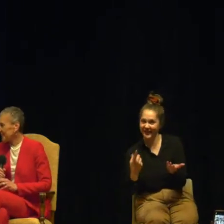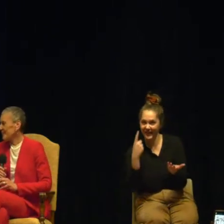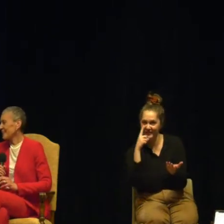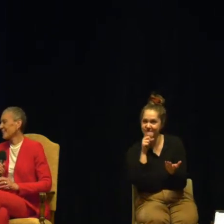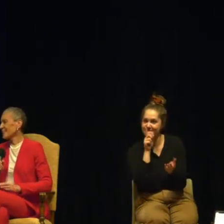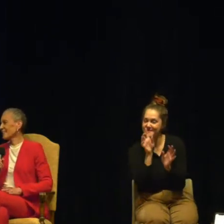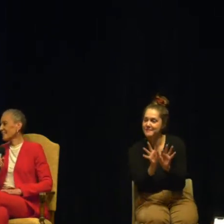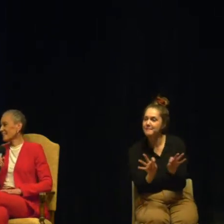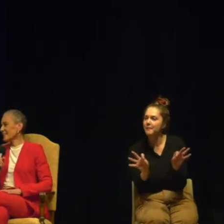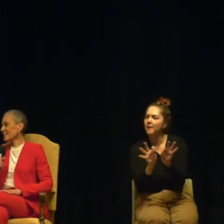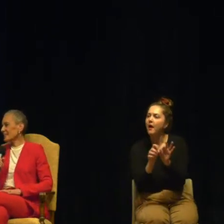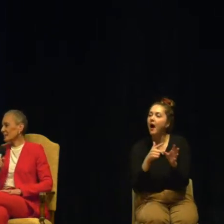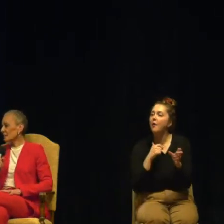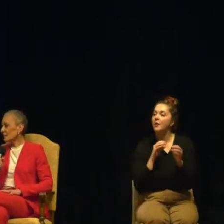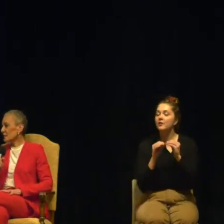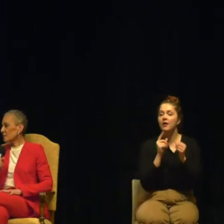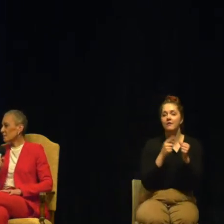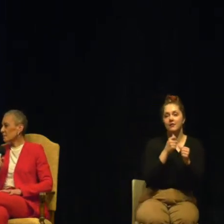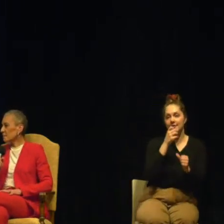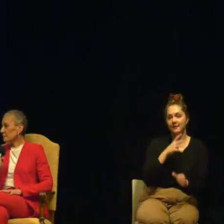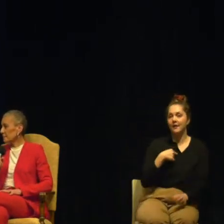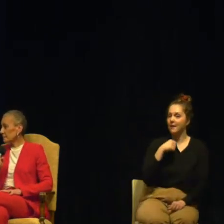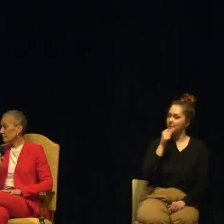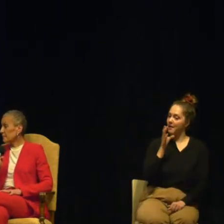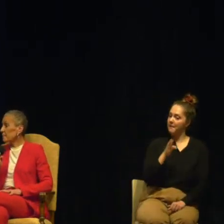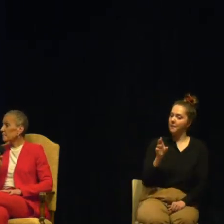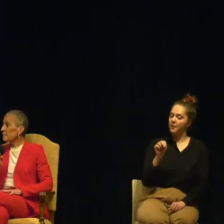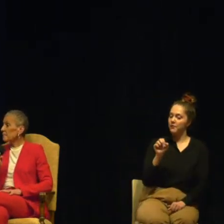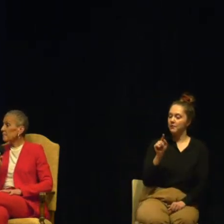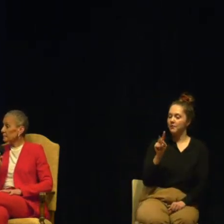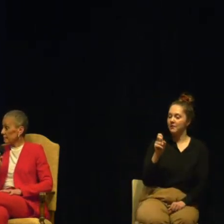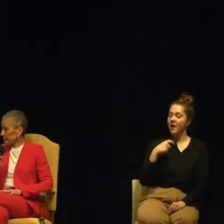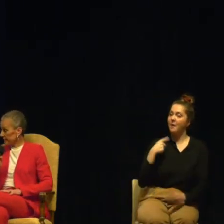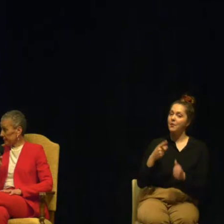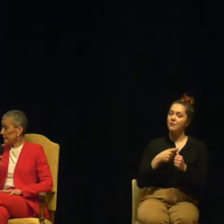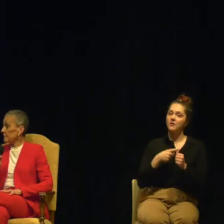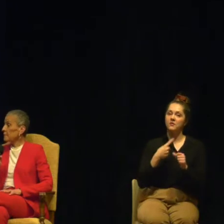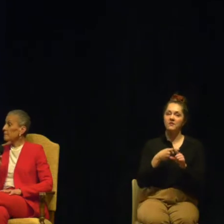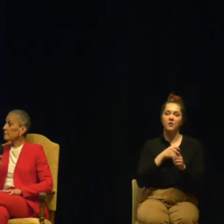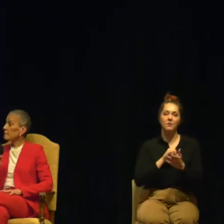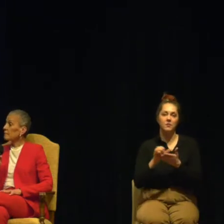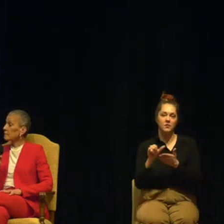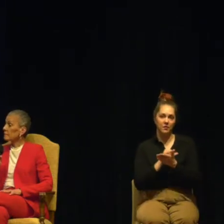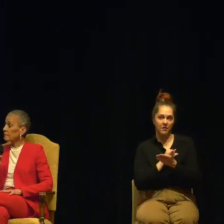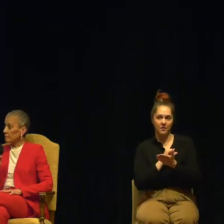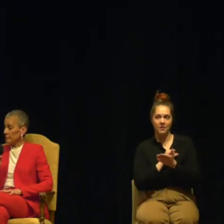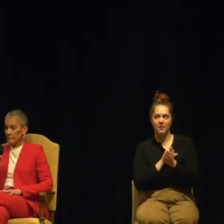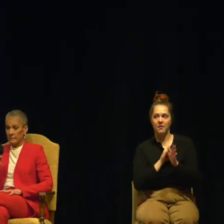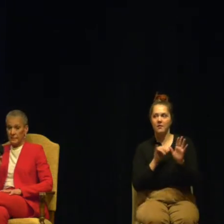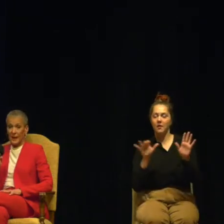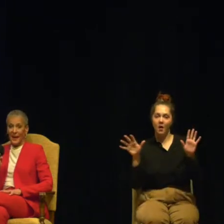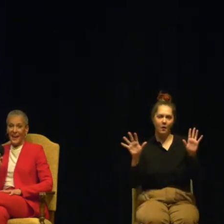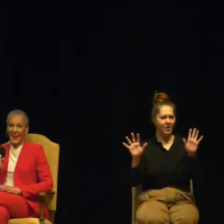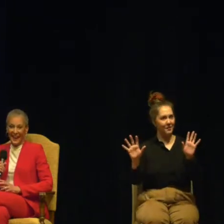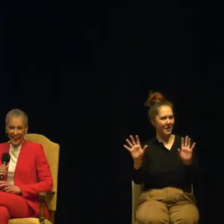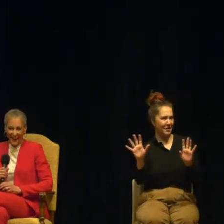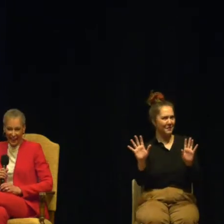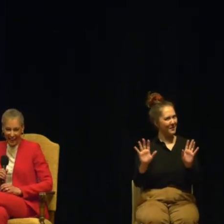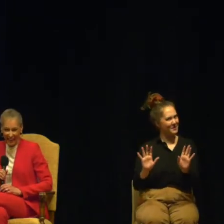important. I did want to correct the First Lady. I am not a Baltimore native. I'm originally from New York. And that will play into, hello, hello.